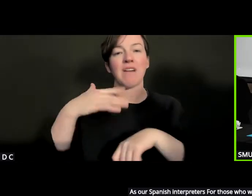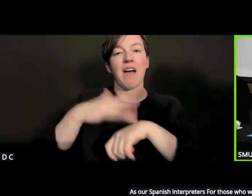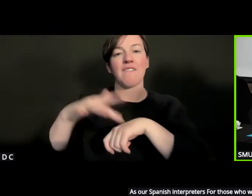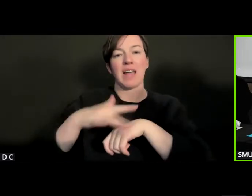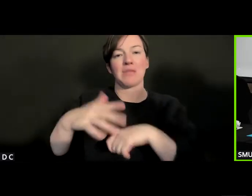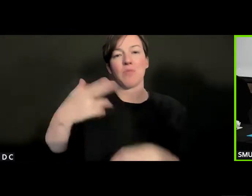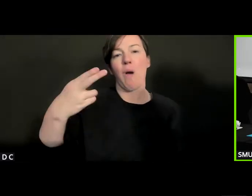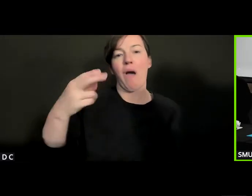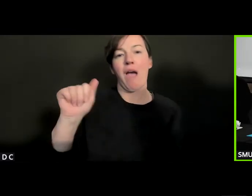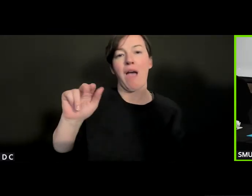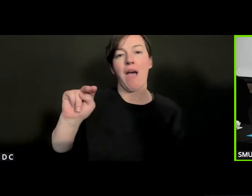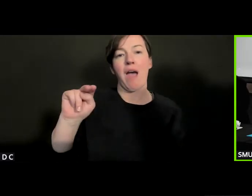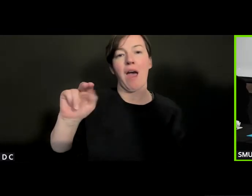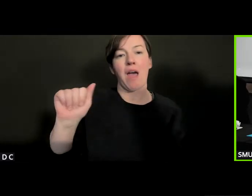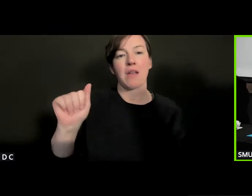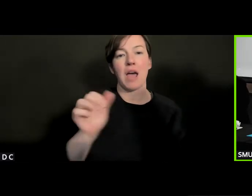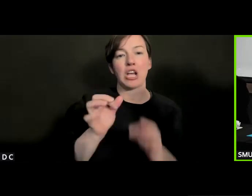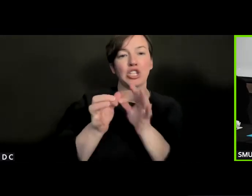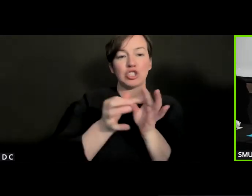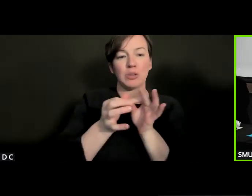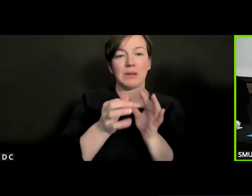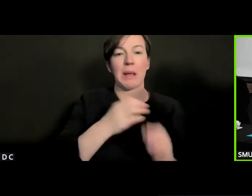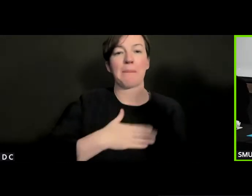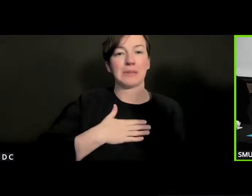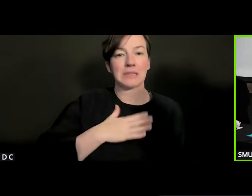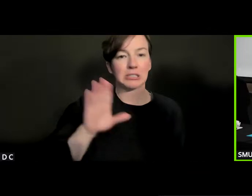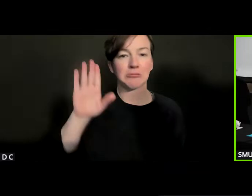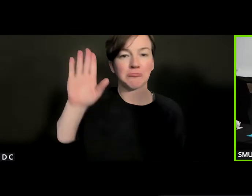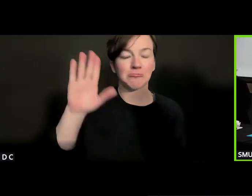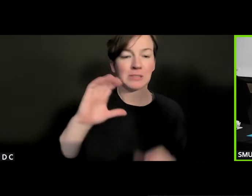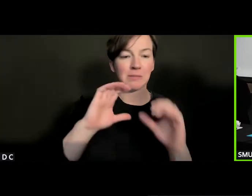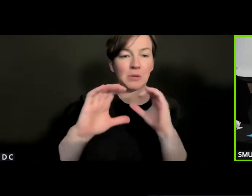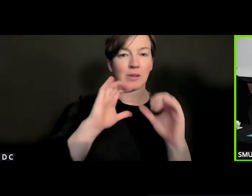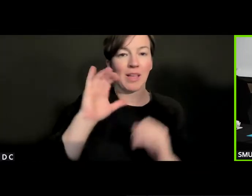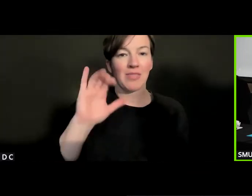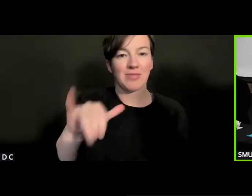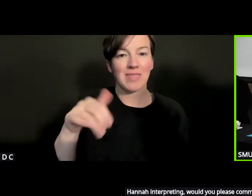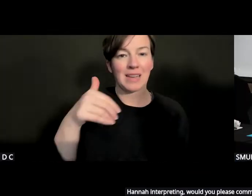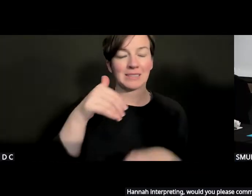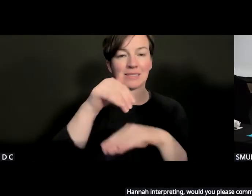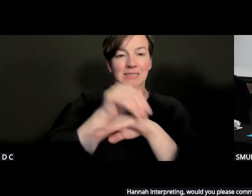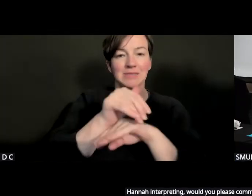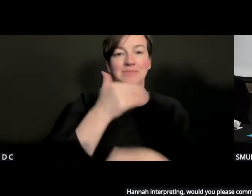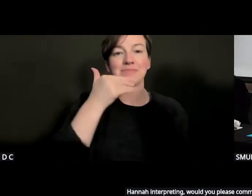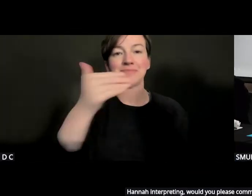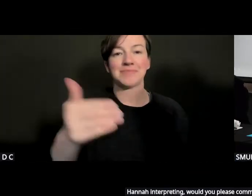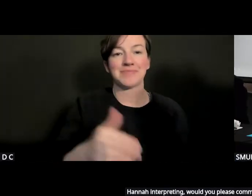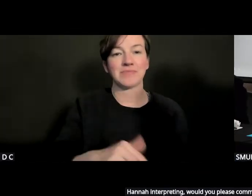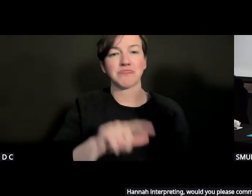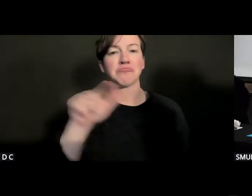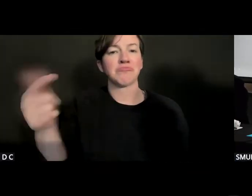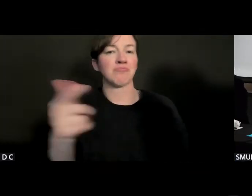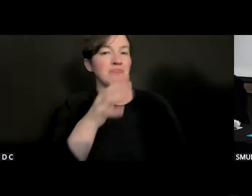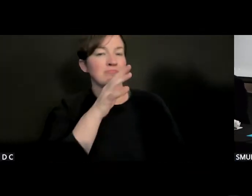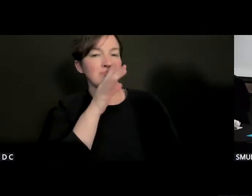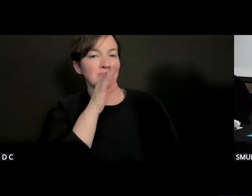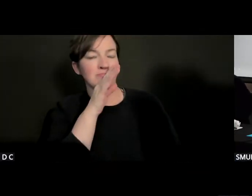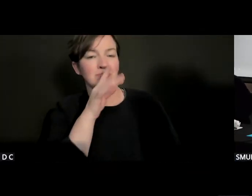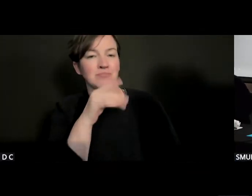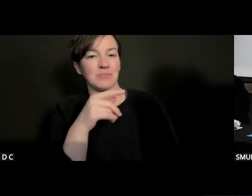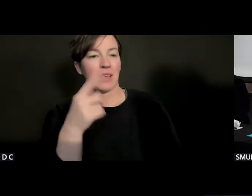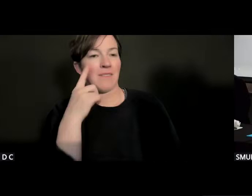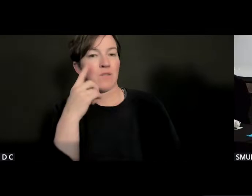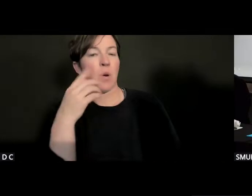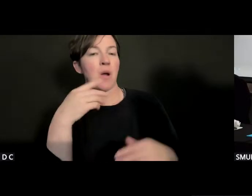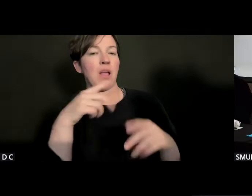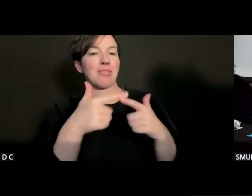Interpreting, would you please communicate that for us this evening? Thank you. Of course. In order to provide language